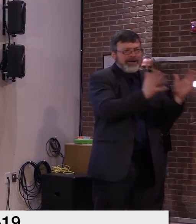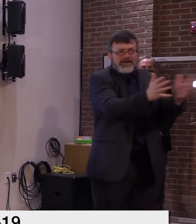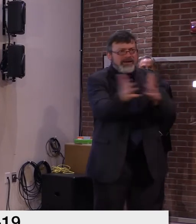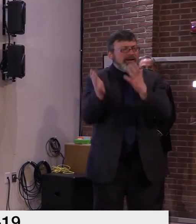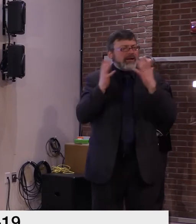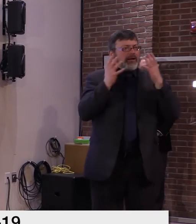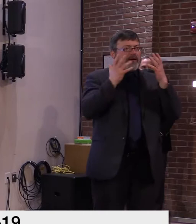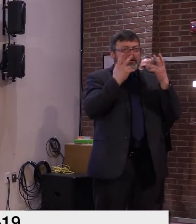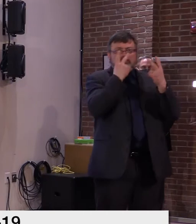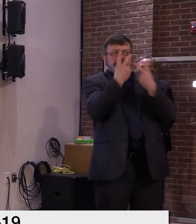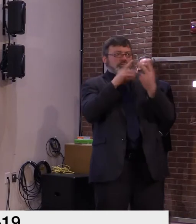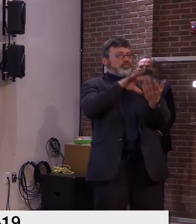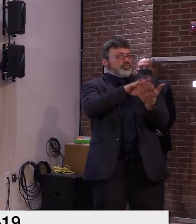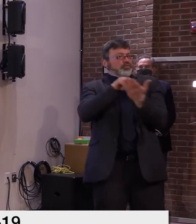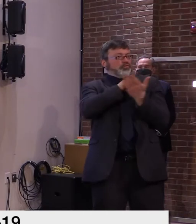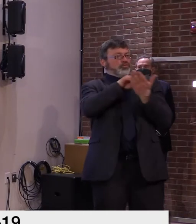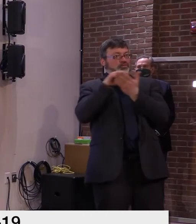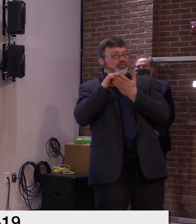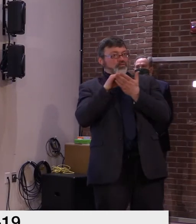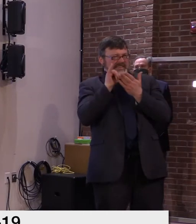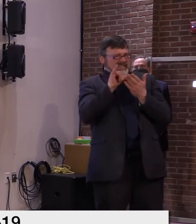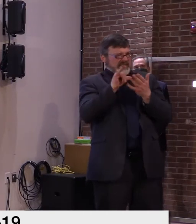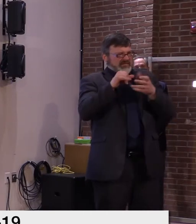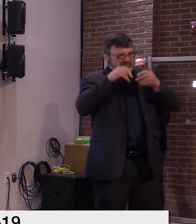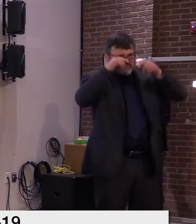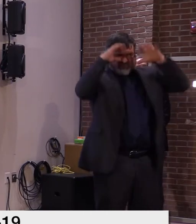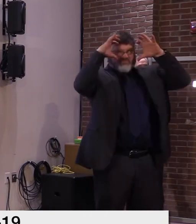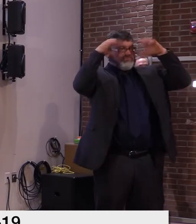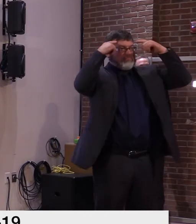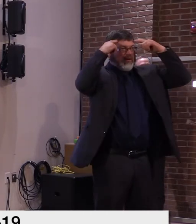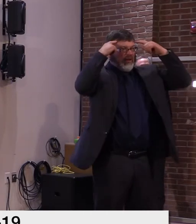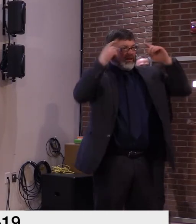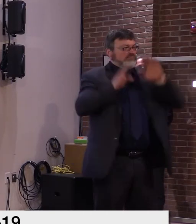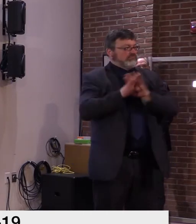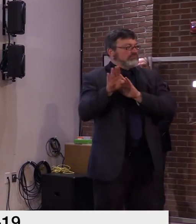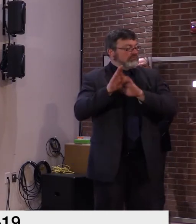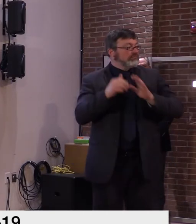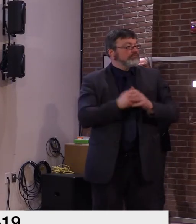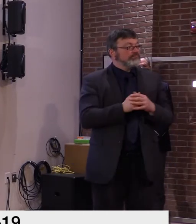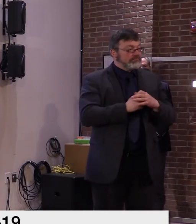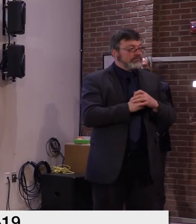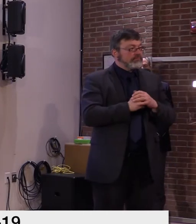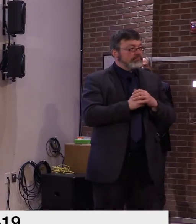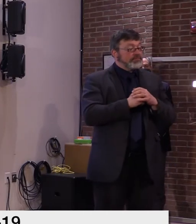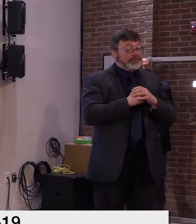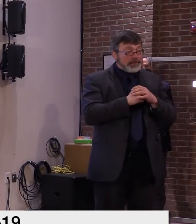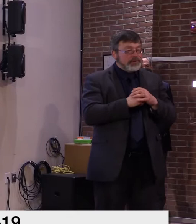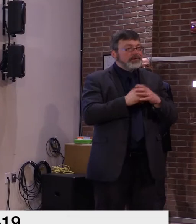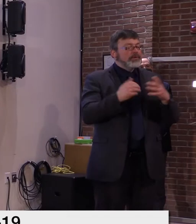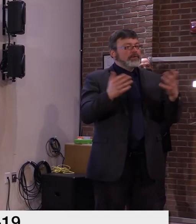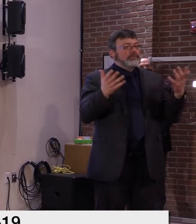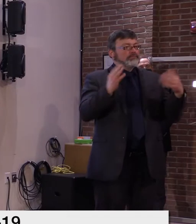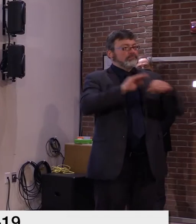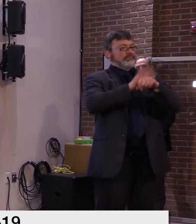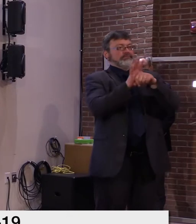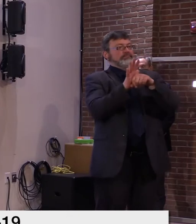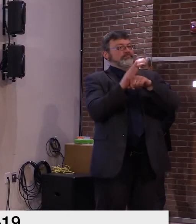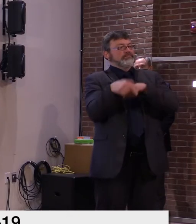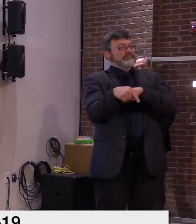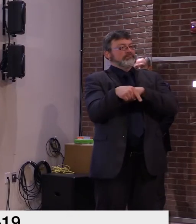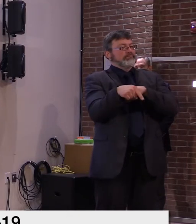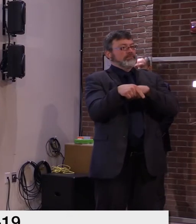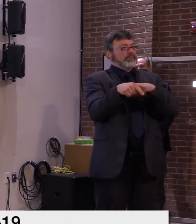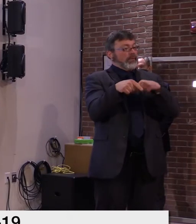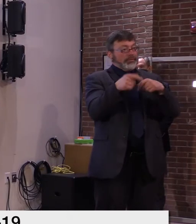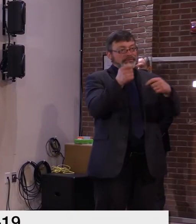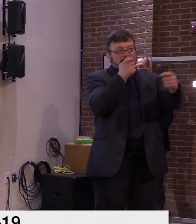experiencing growing independence, many are cut off, isolated, and lonely. The other thing that we need to consider is that a year to